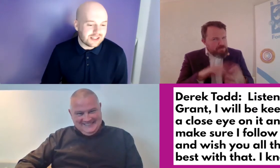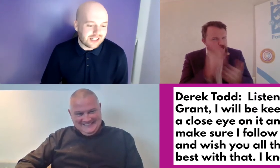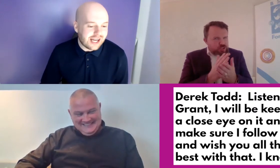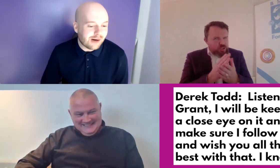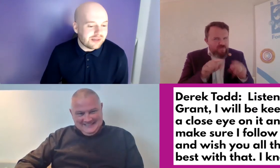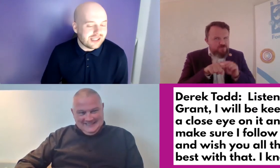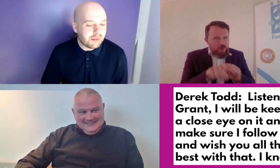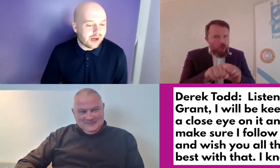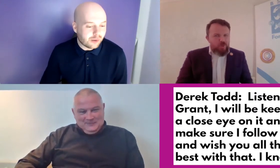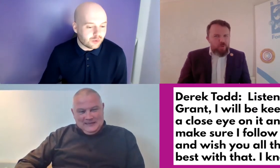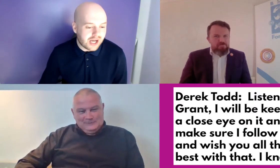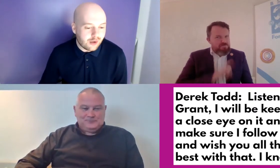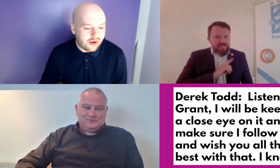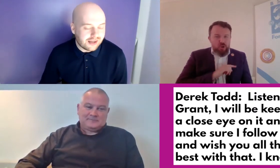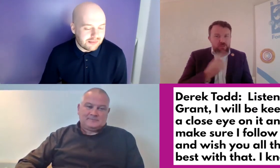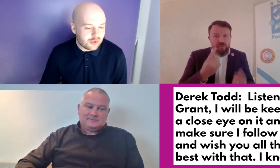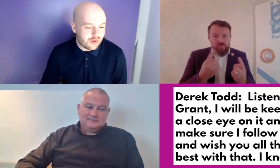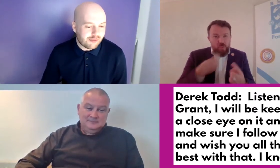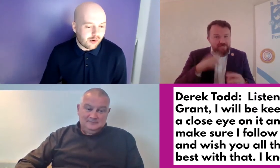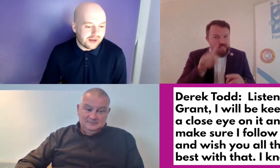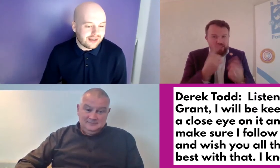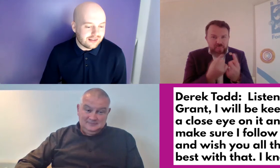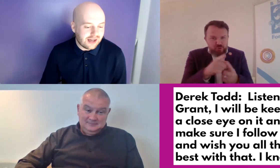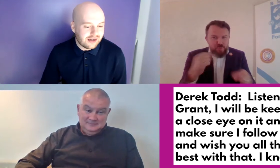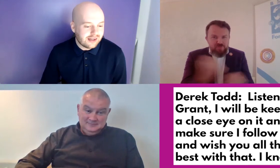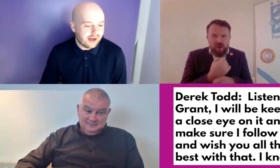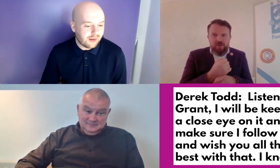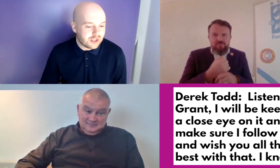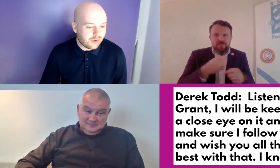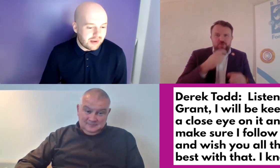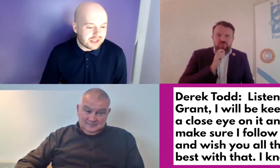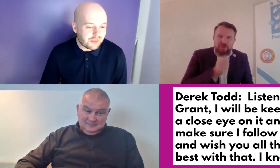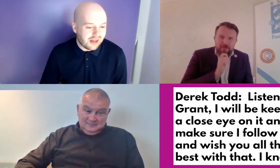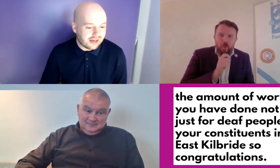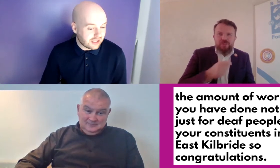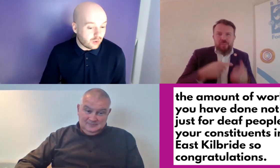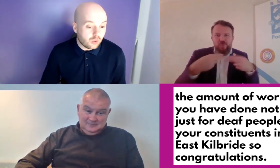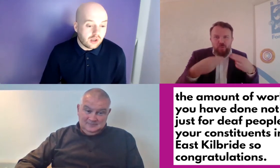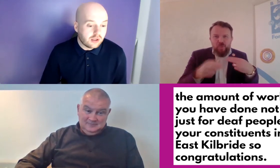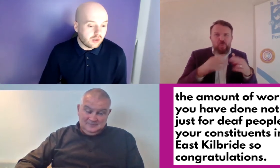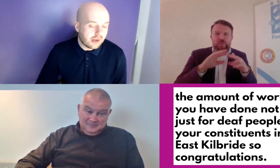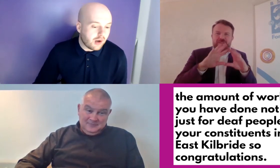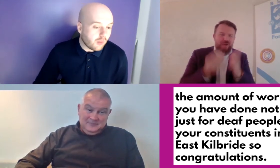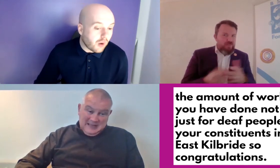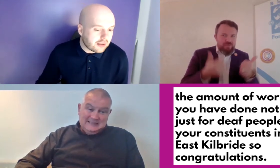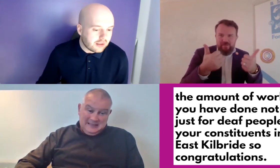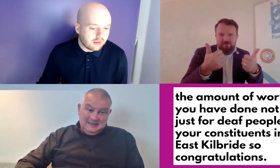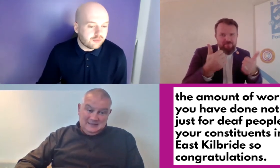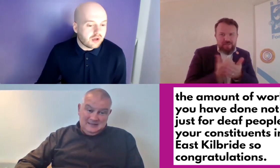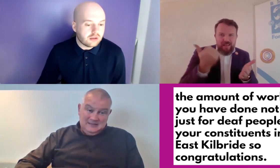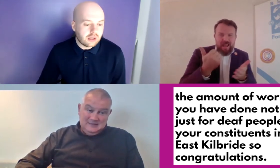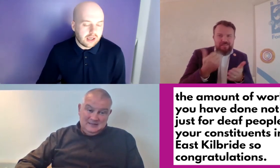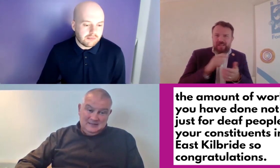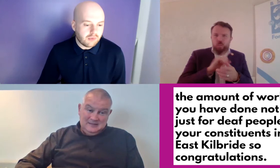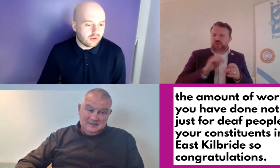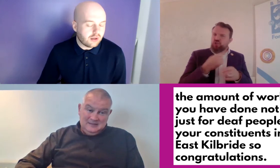Listen, Grant, I'll be keeping a close eye on it and make sure I follow it. And I wish you all the best with that, because I know, the amount of work that you've